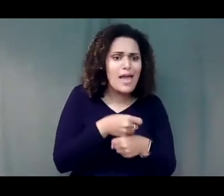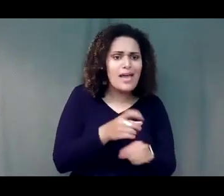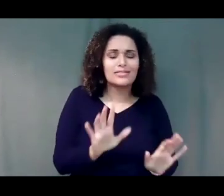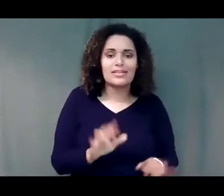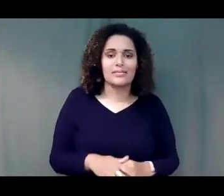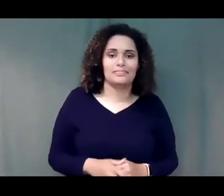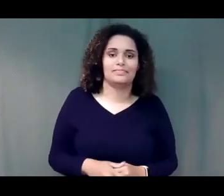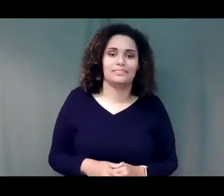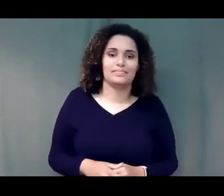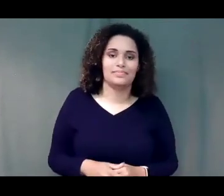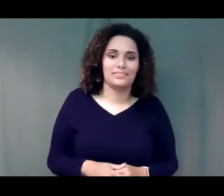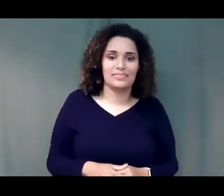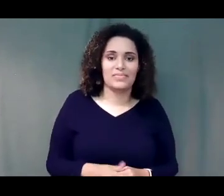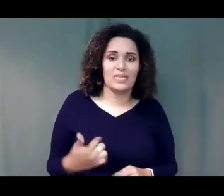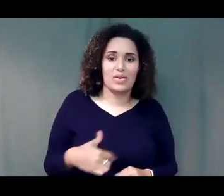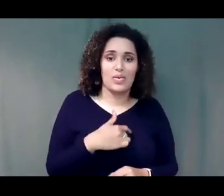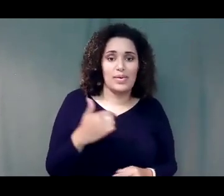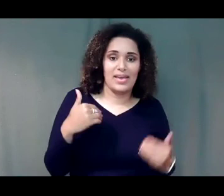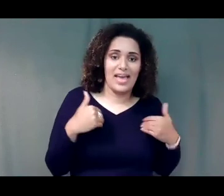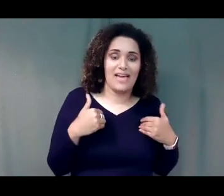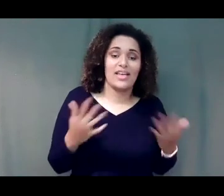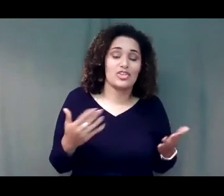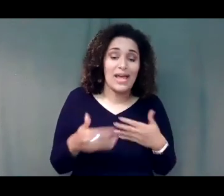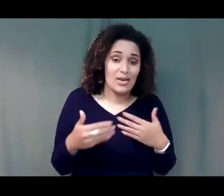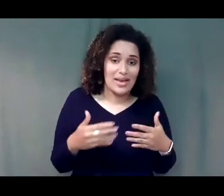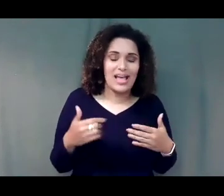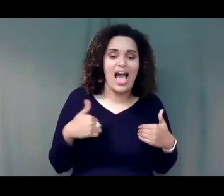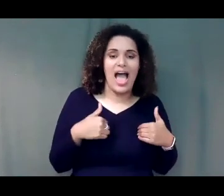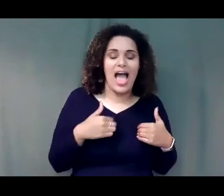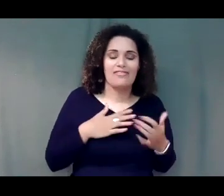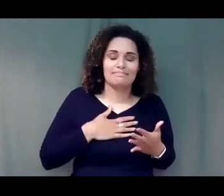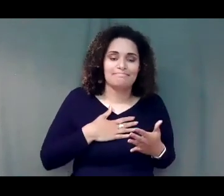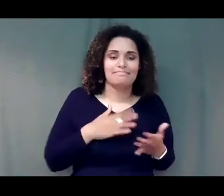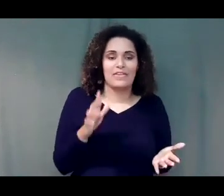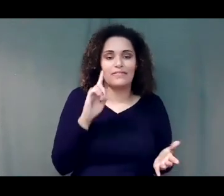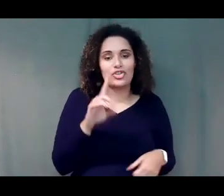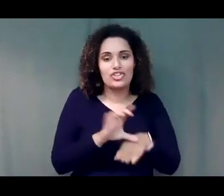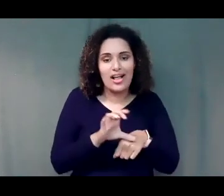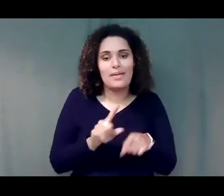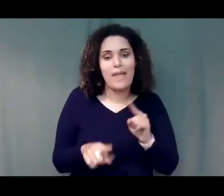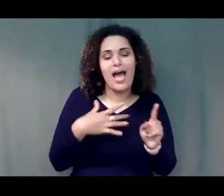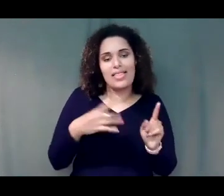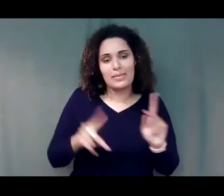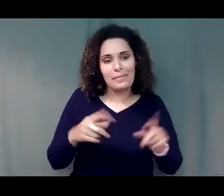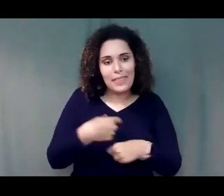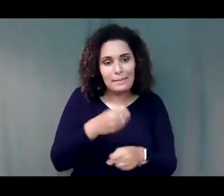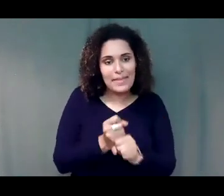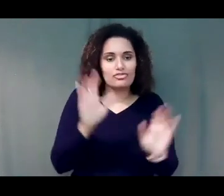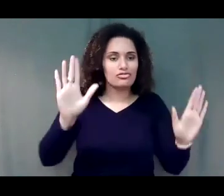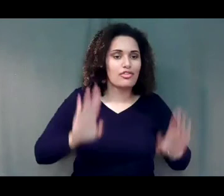And we have, I always have a soft spot for chocolate, and I particularly like the people who make it. It's a great